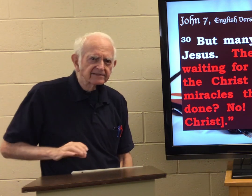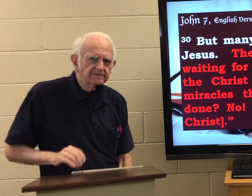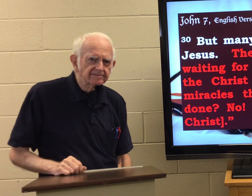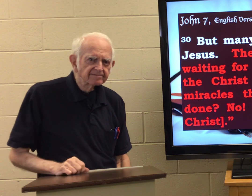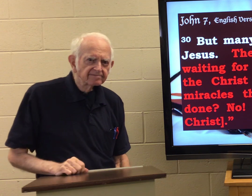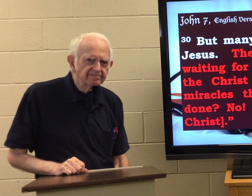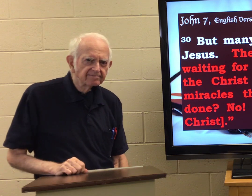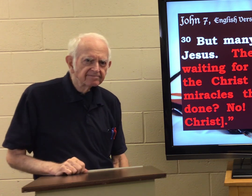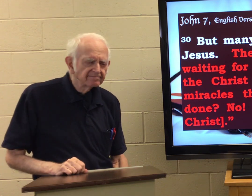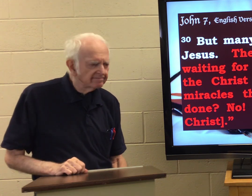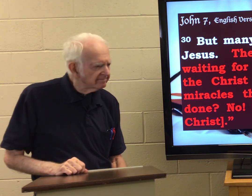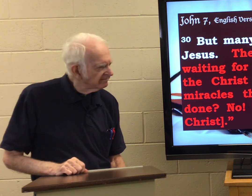Christ.